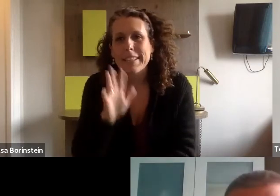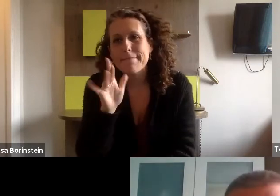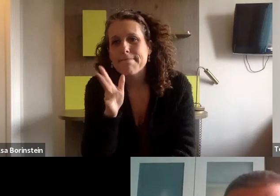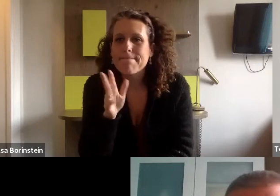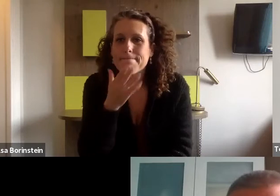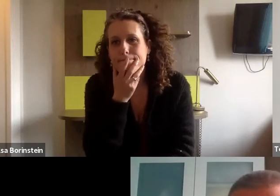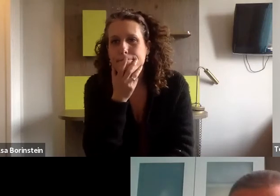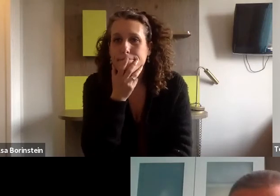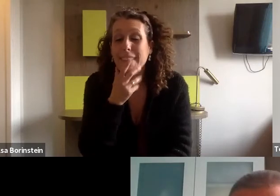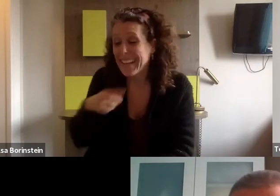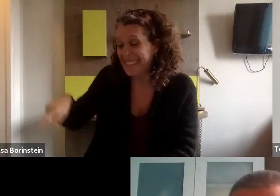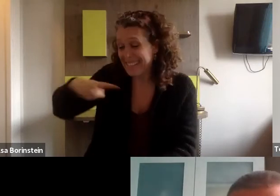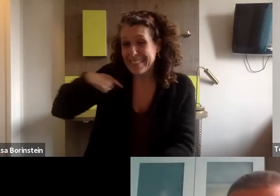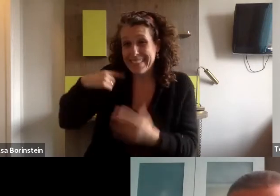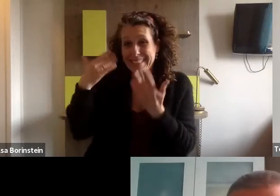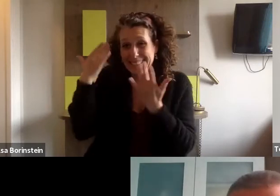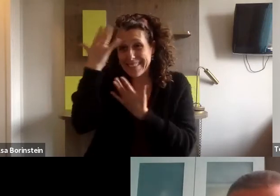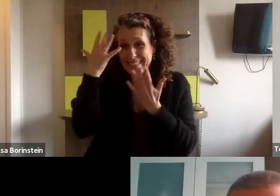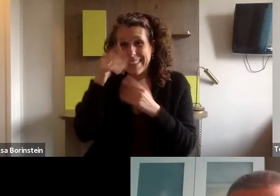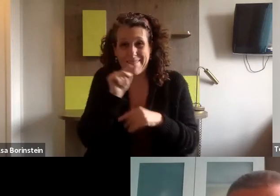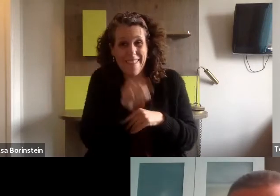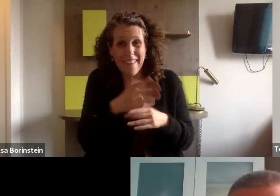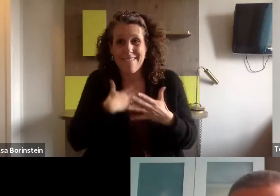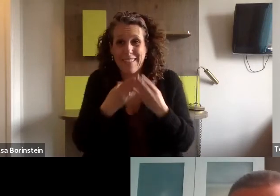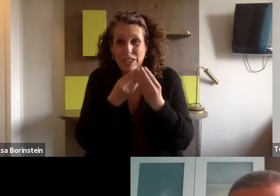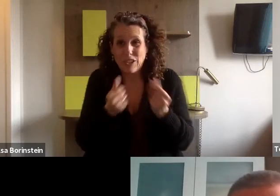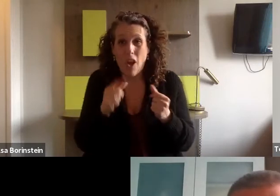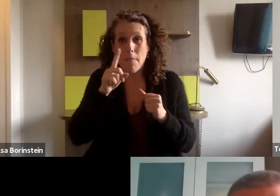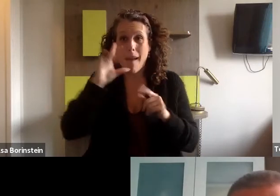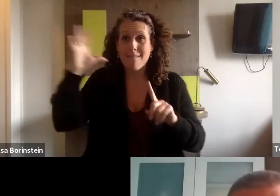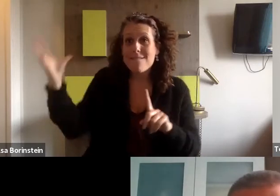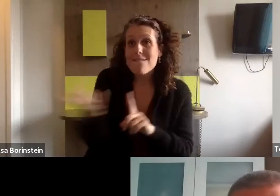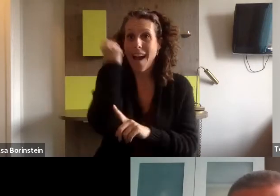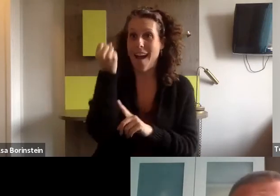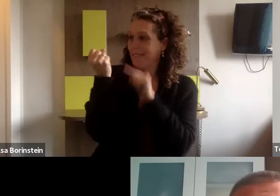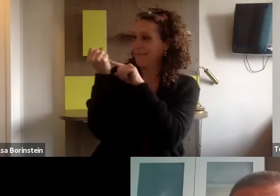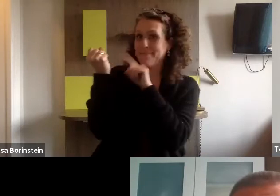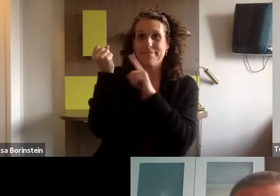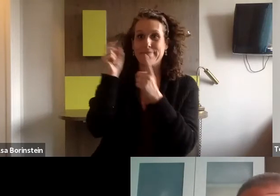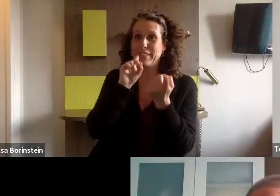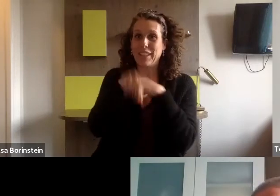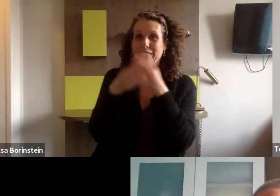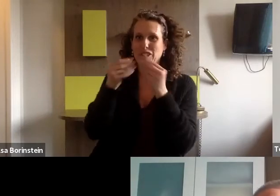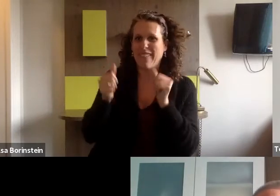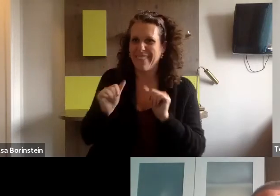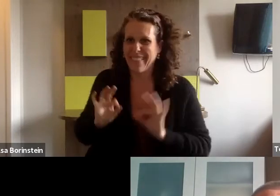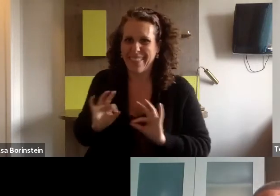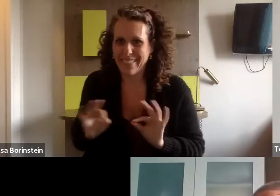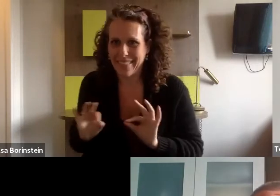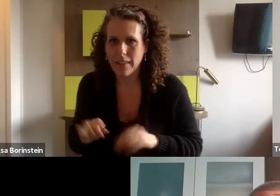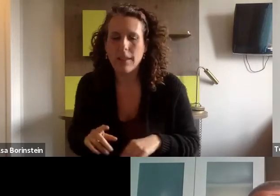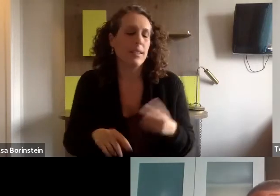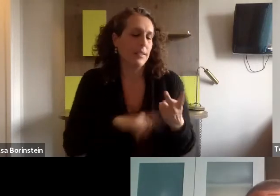possibility. We have been thinking about how to solve that, but haven't really found a solution yet. For the translation